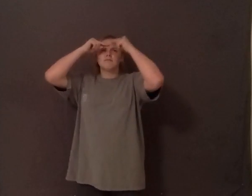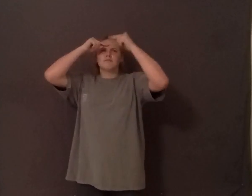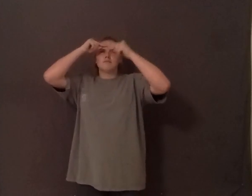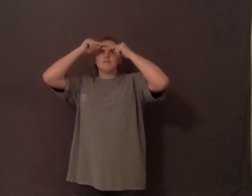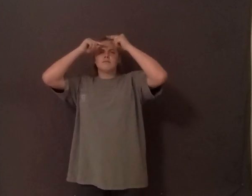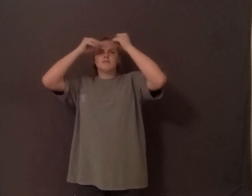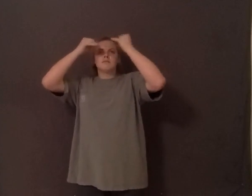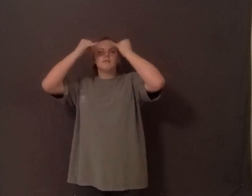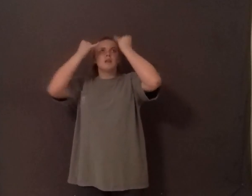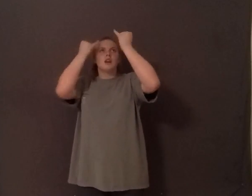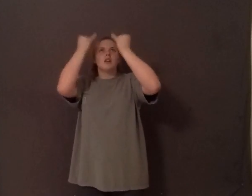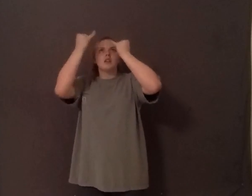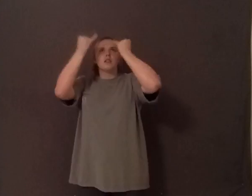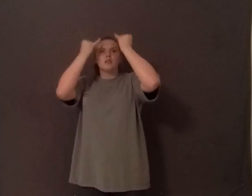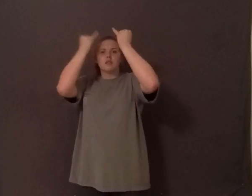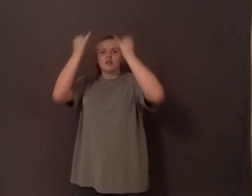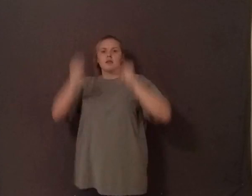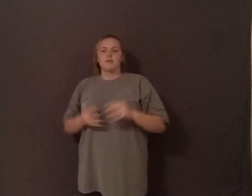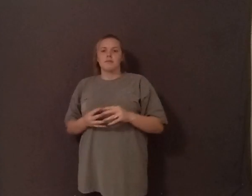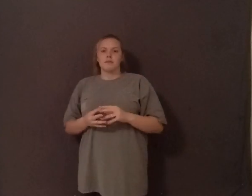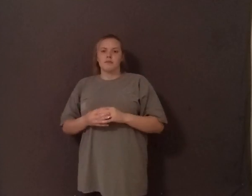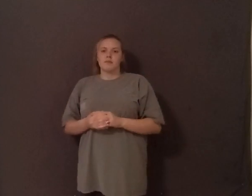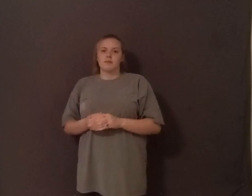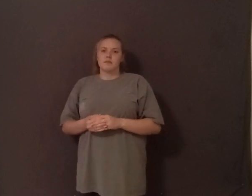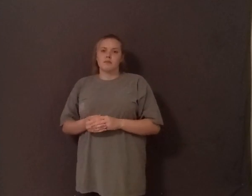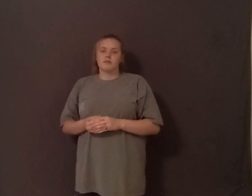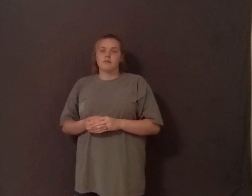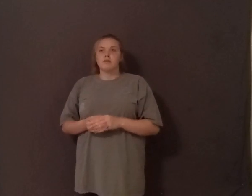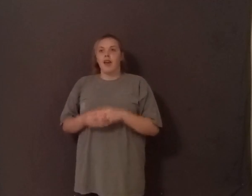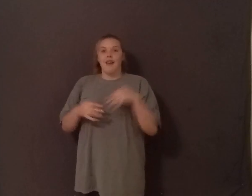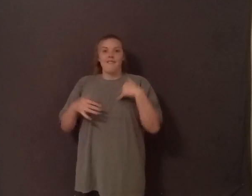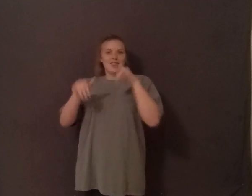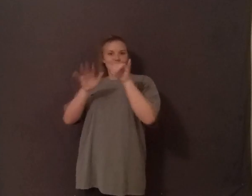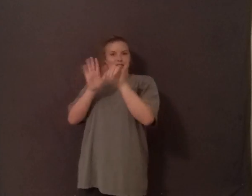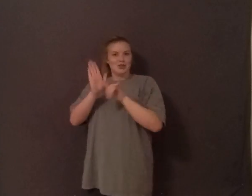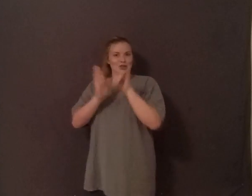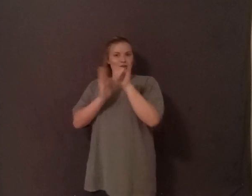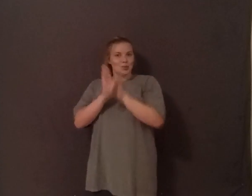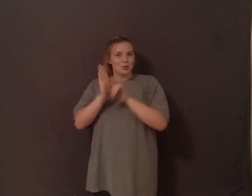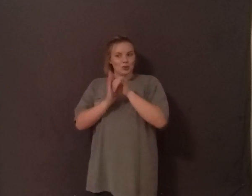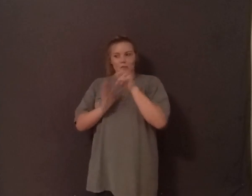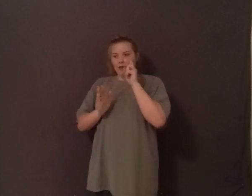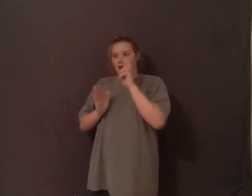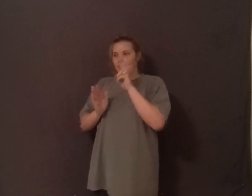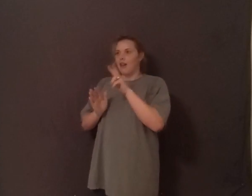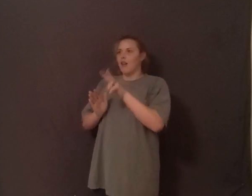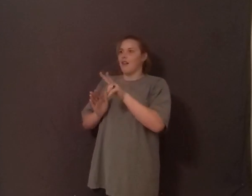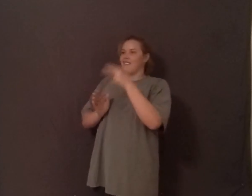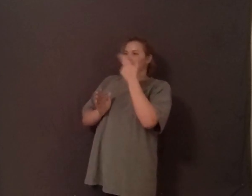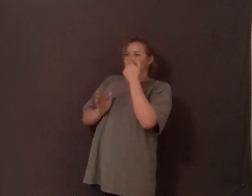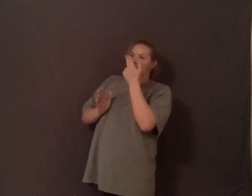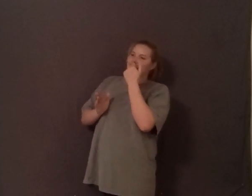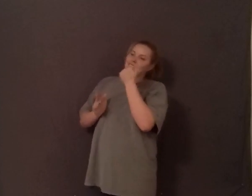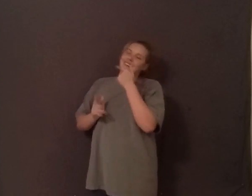you're distracted from your thoughts, right? Let's say you watch a YouTube video that takes your attention, and maybe it's funny, maybe it's entertaining, or